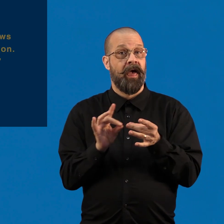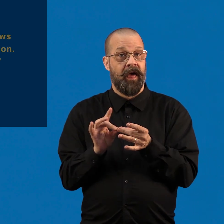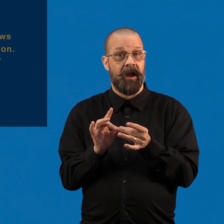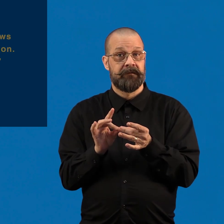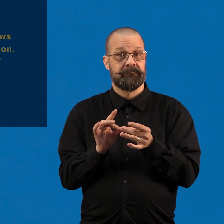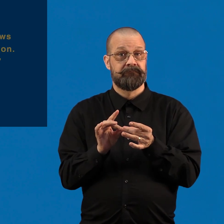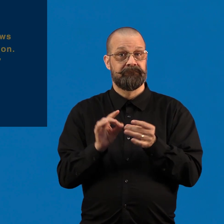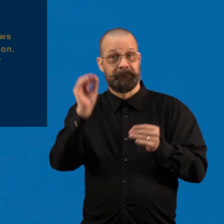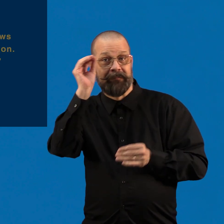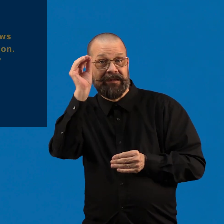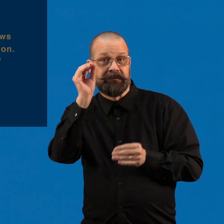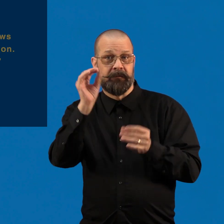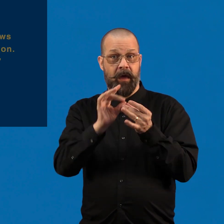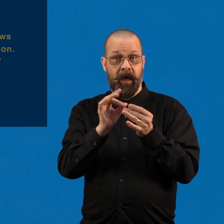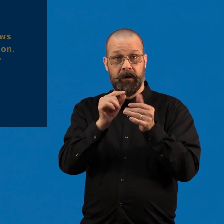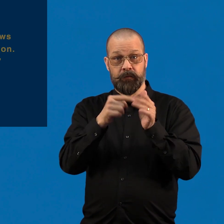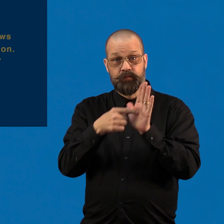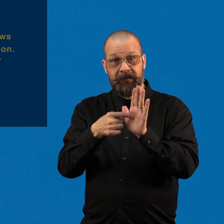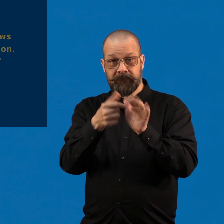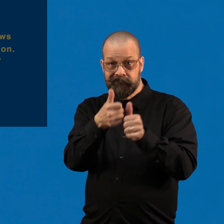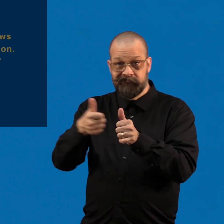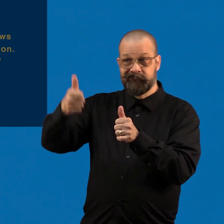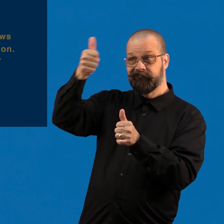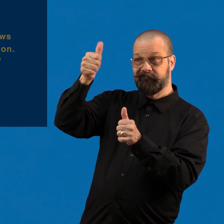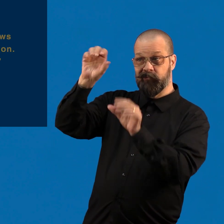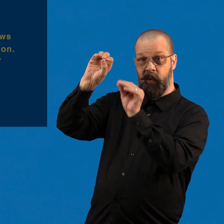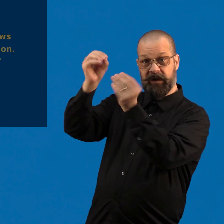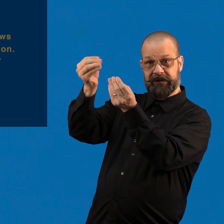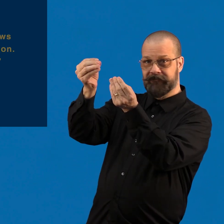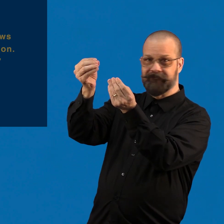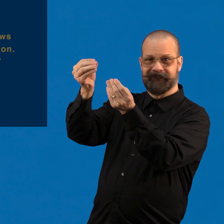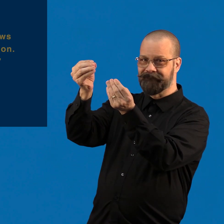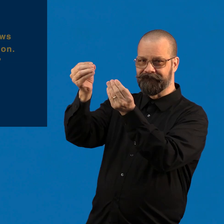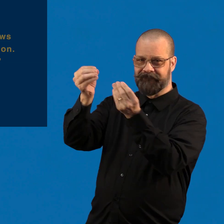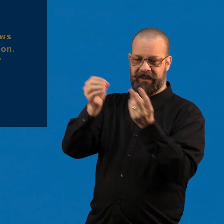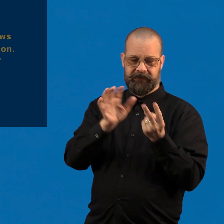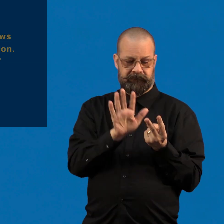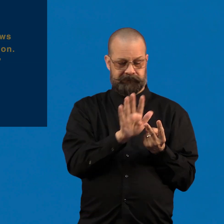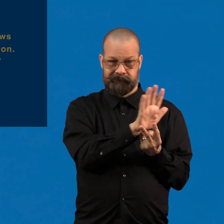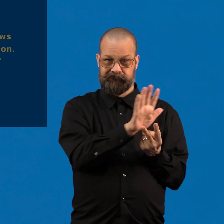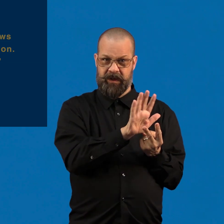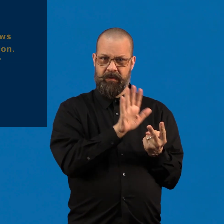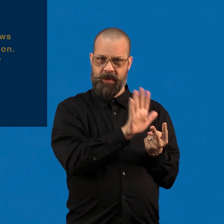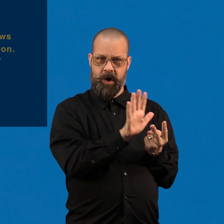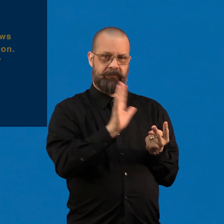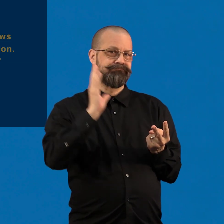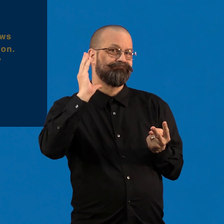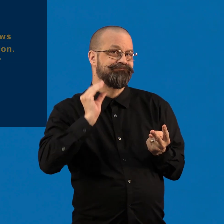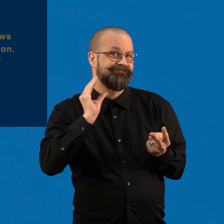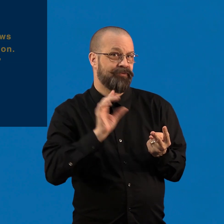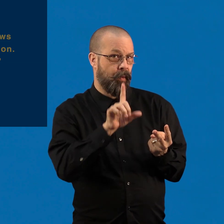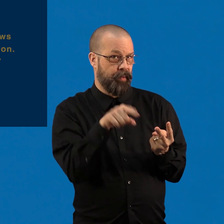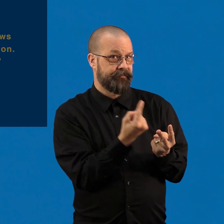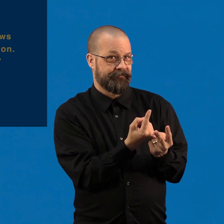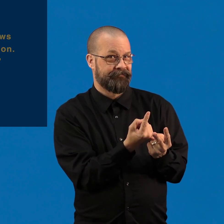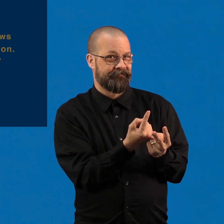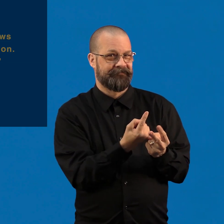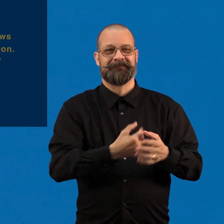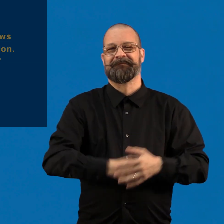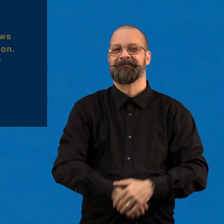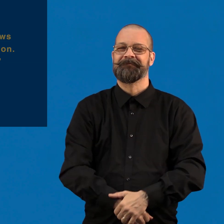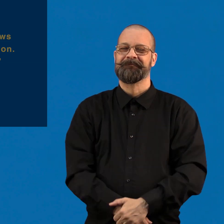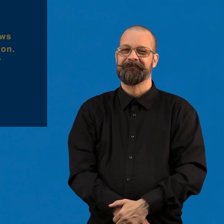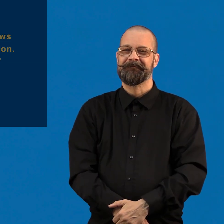The views represented in these interviews do not reflect the views of the organization. They are anecdotal views of individual